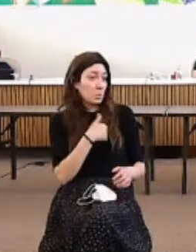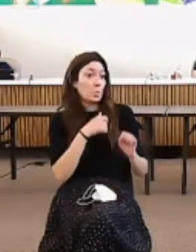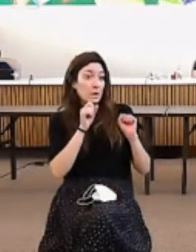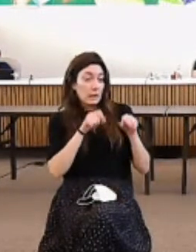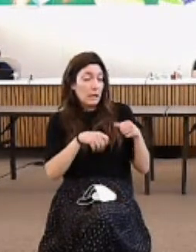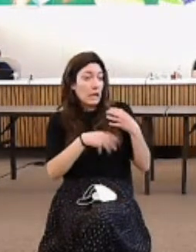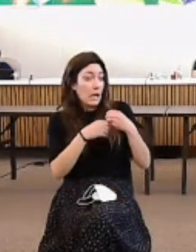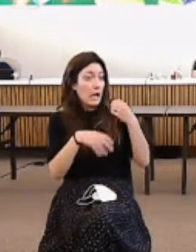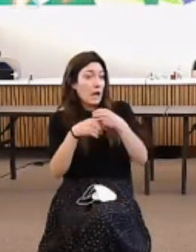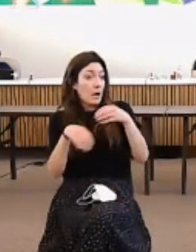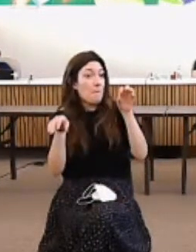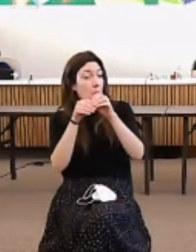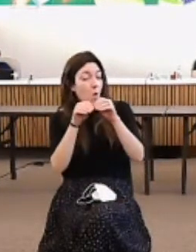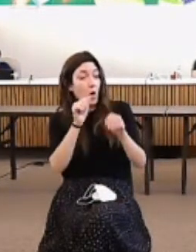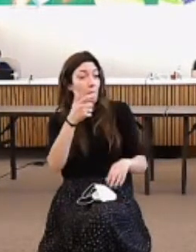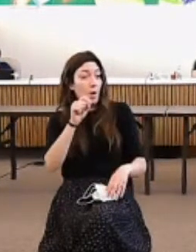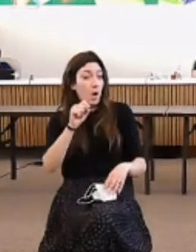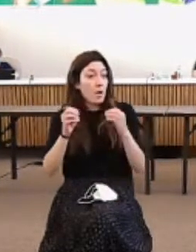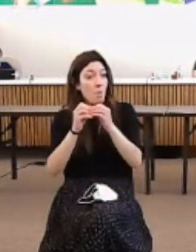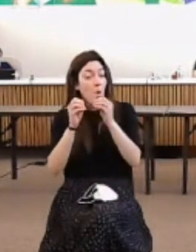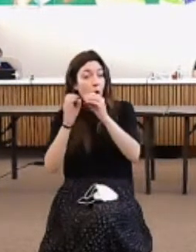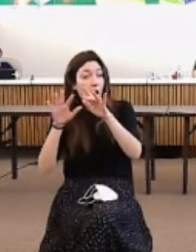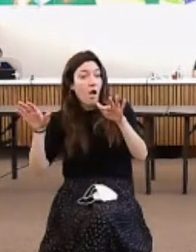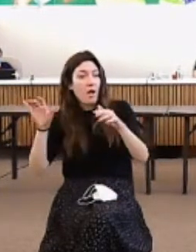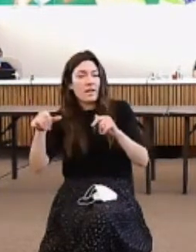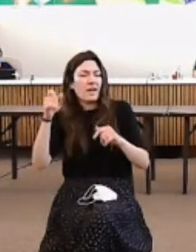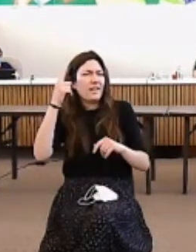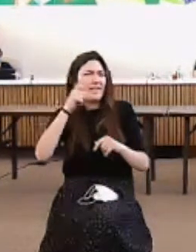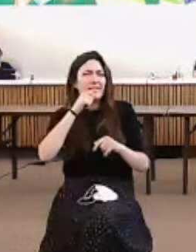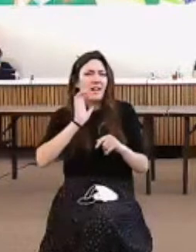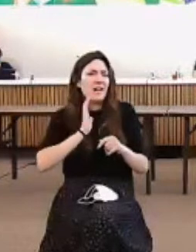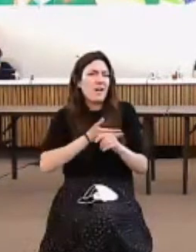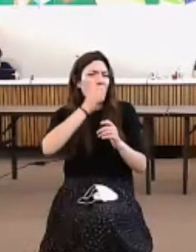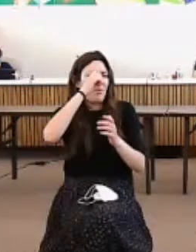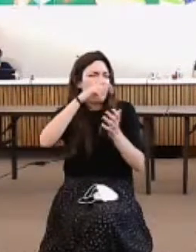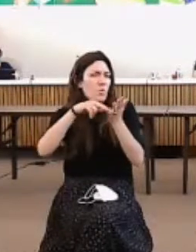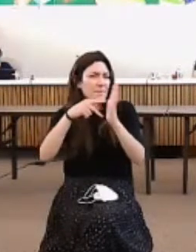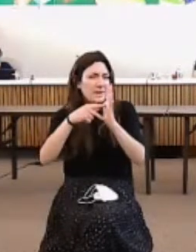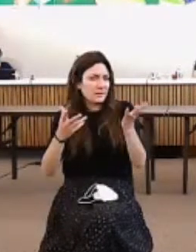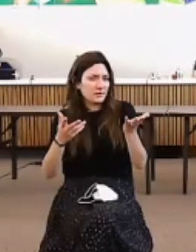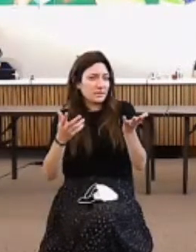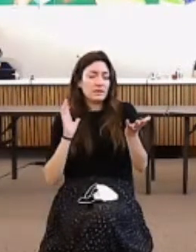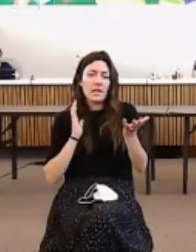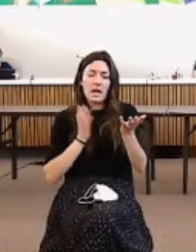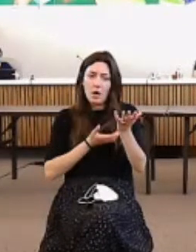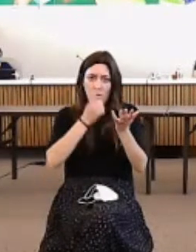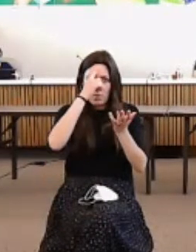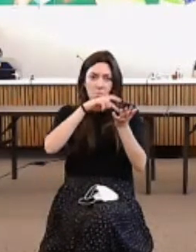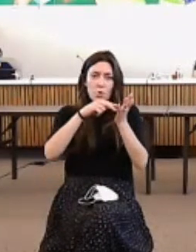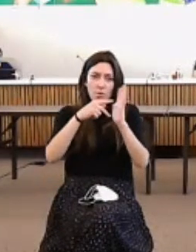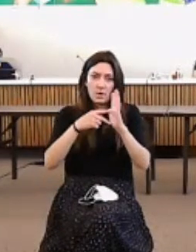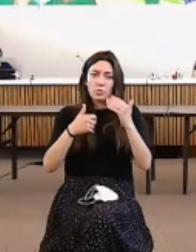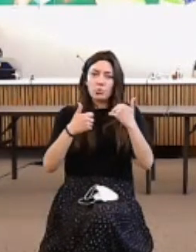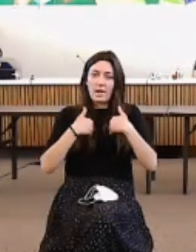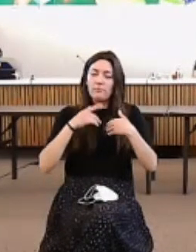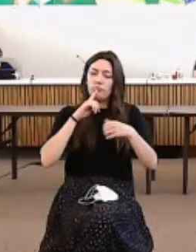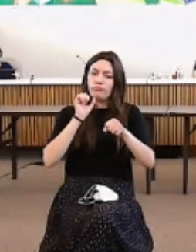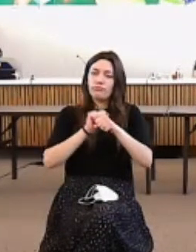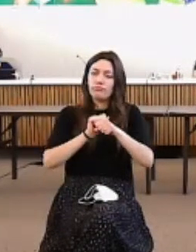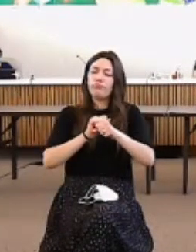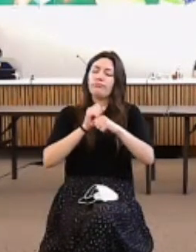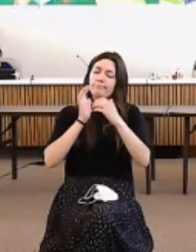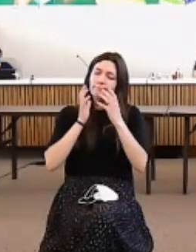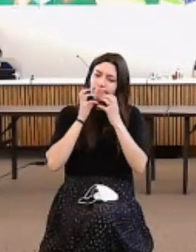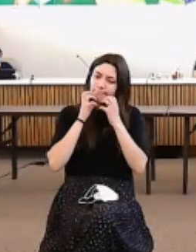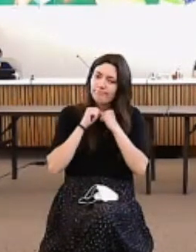more apartments, a lot more units and things. That's not our purpose here. Our purpose is to really build a campus and a